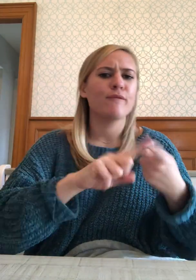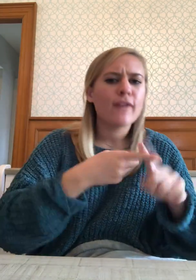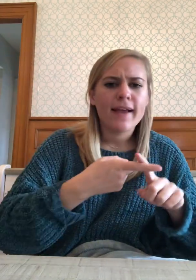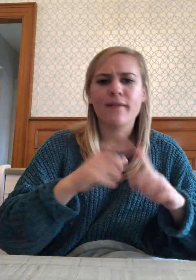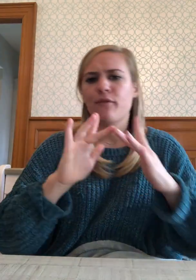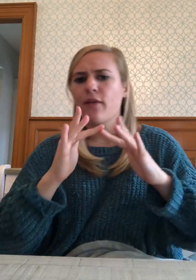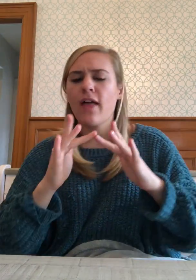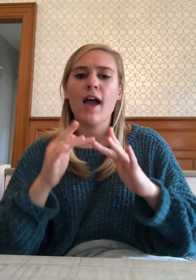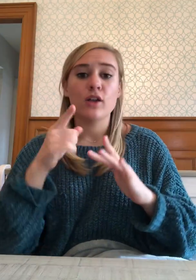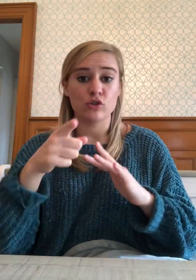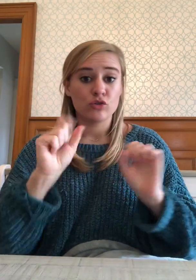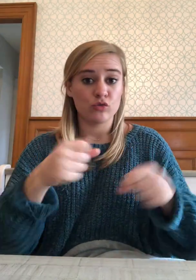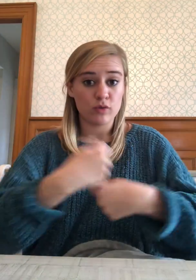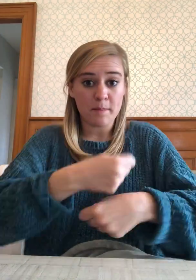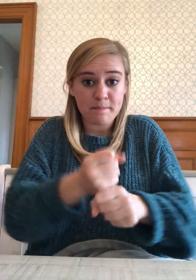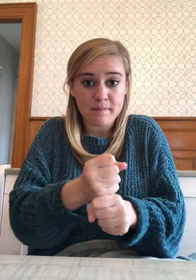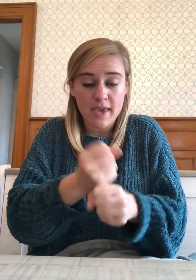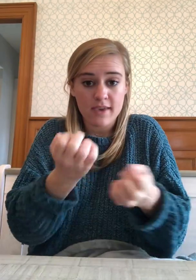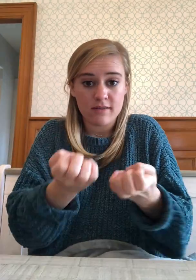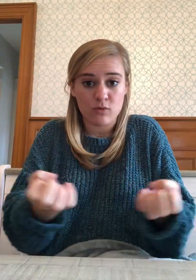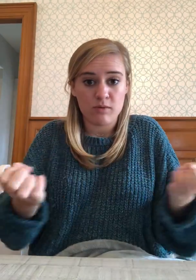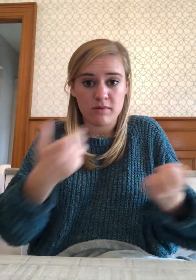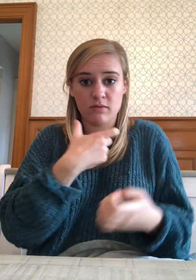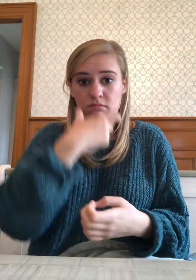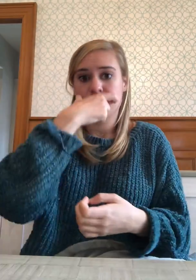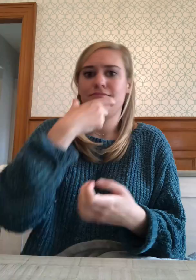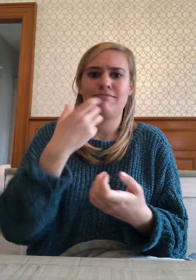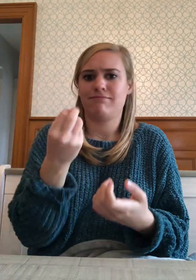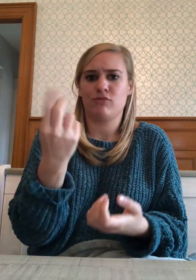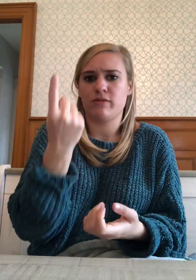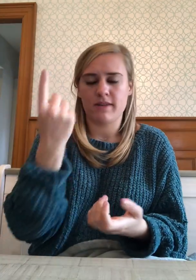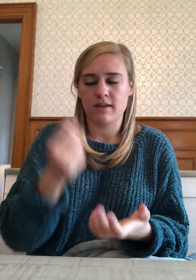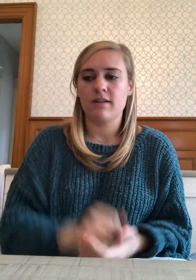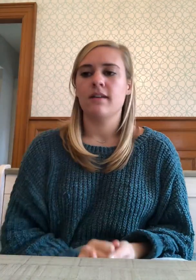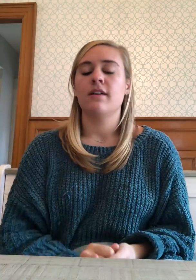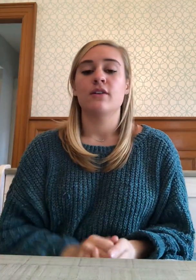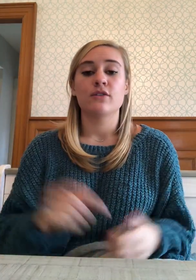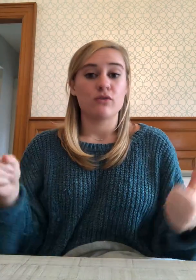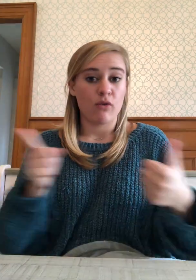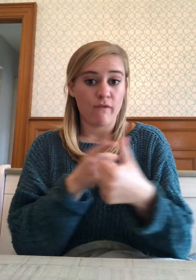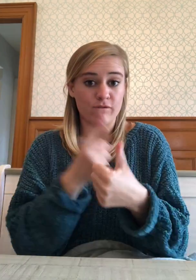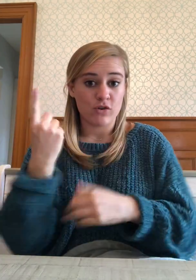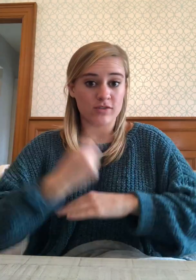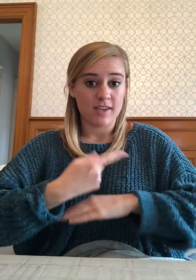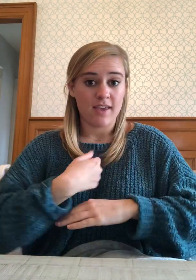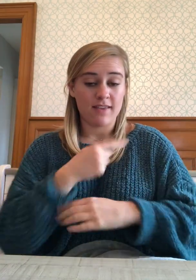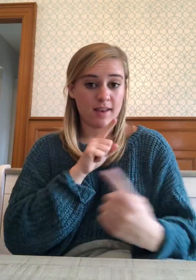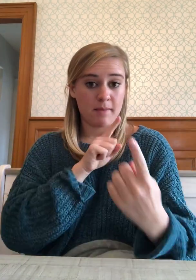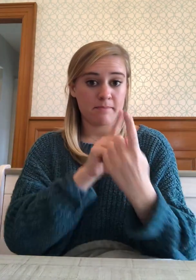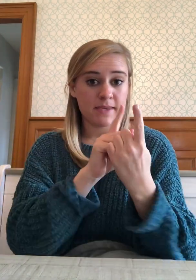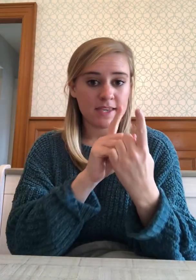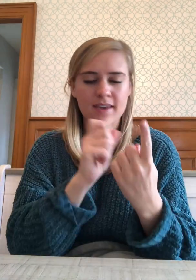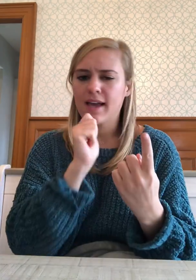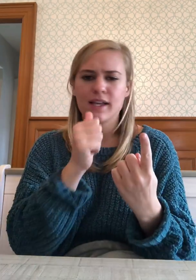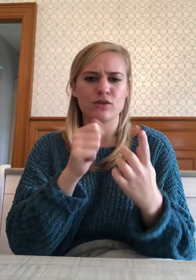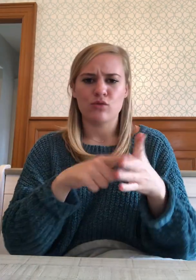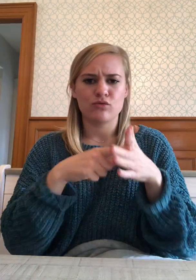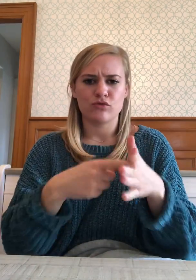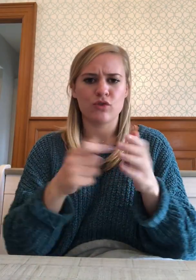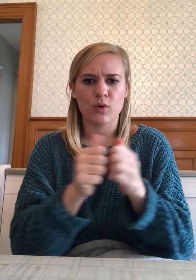So the first time I see the patient, I don't start right away taking an impression and sending it to the lab for a